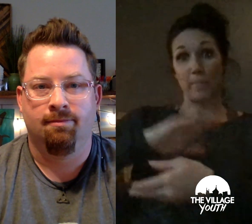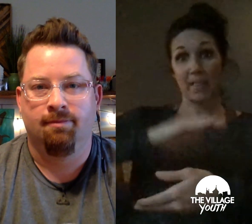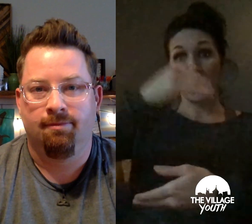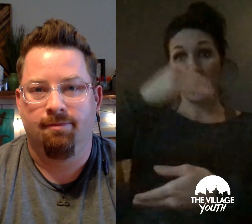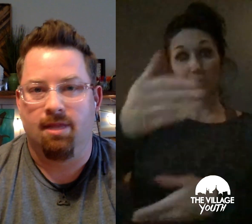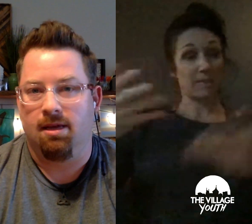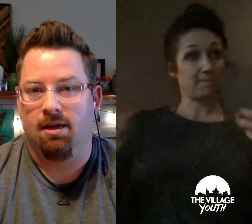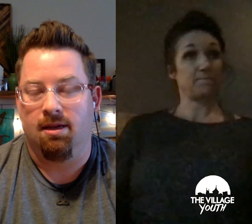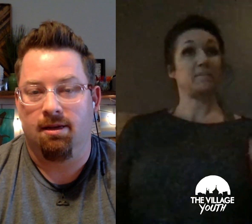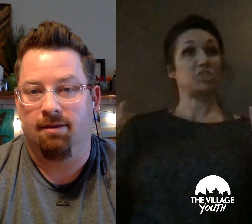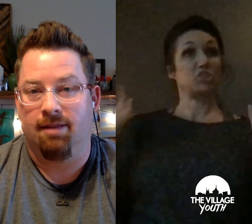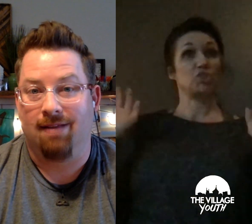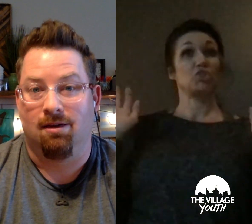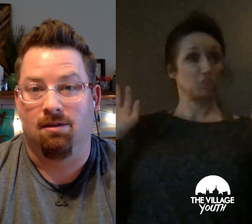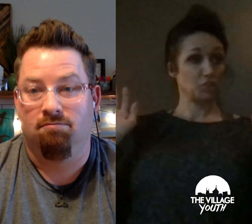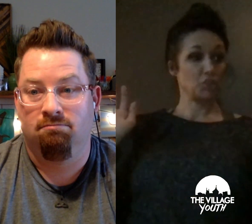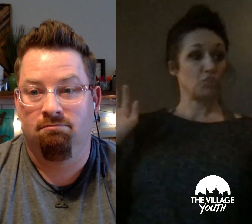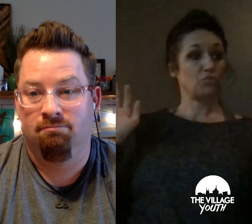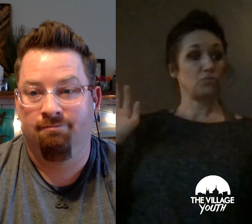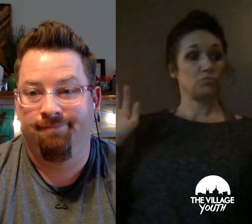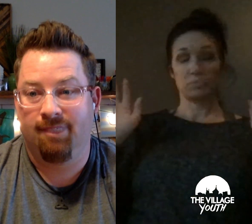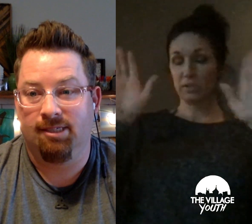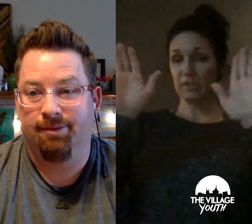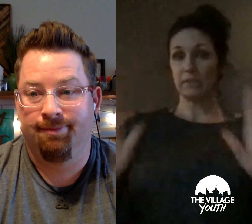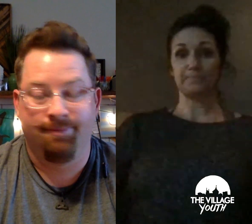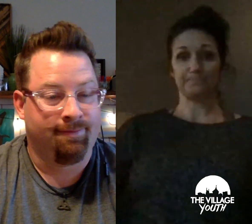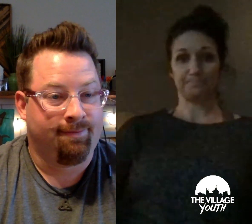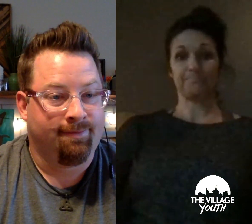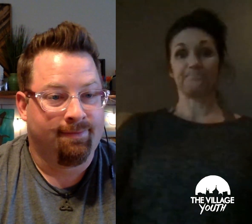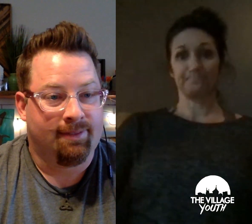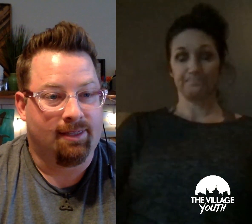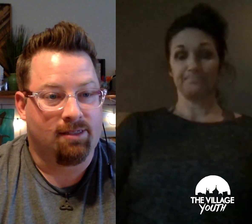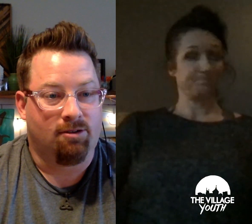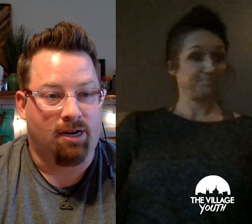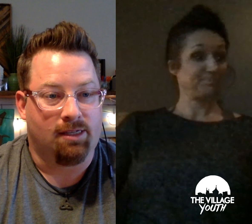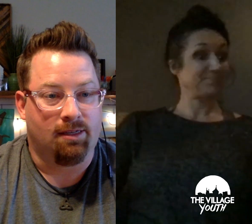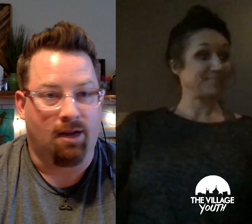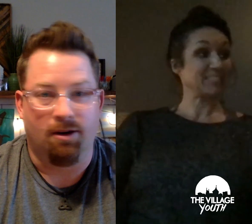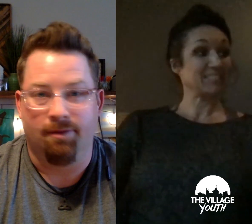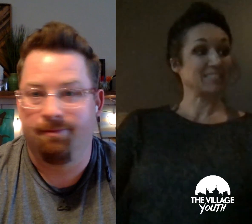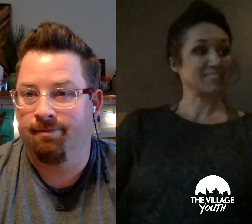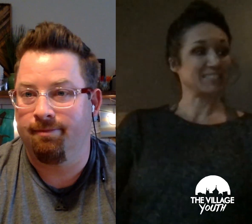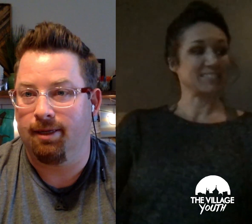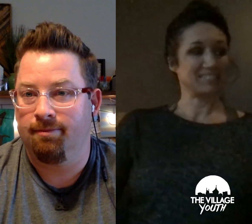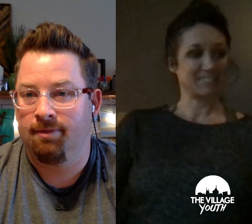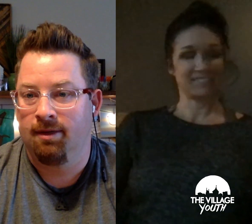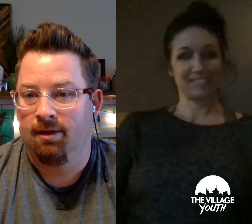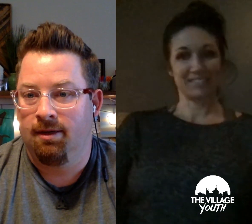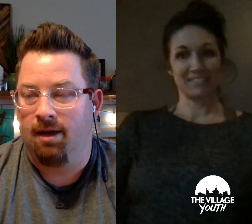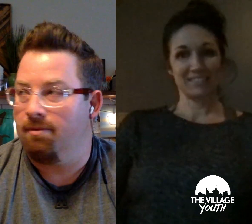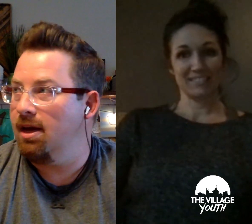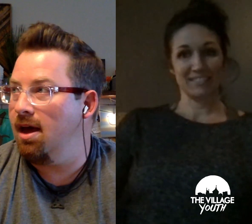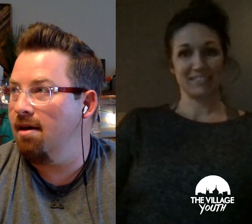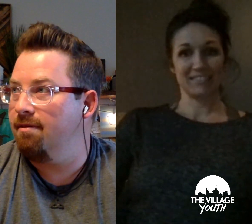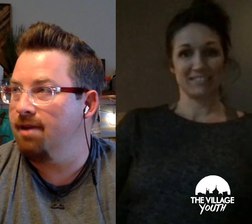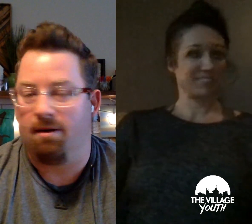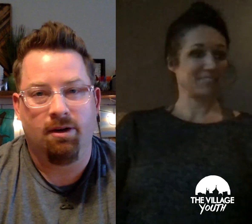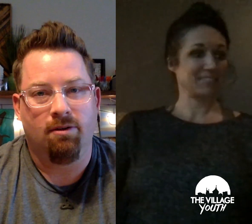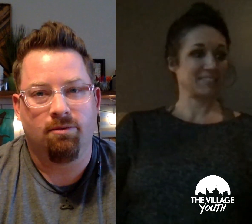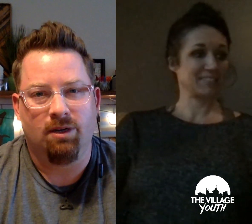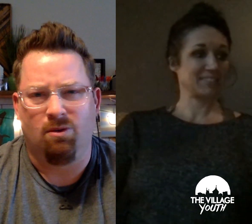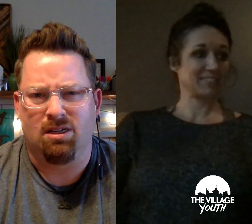done, then that's awesome. yeah. So it's crazy. I don't know, but and we